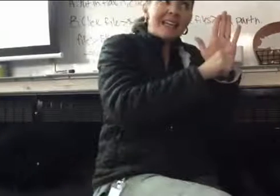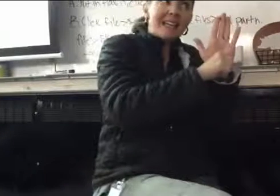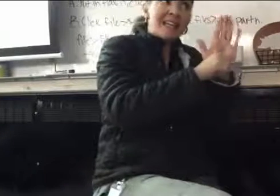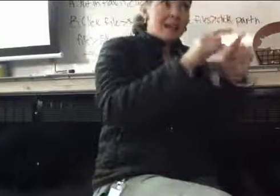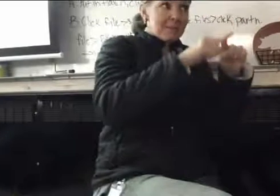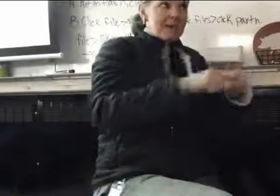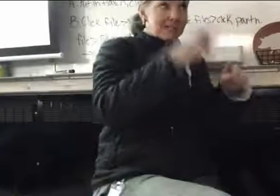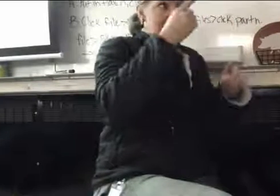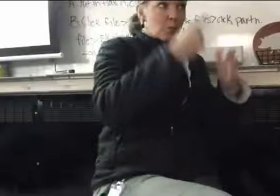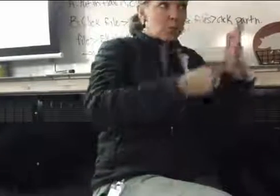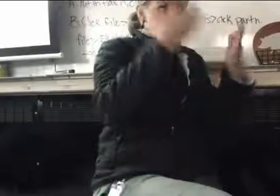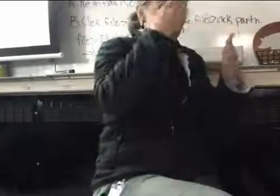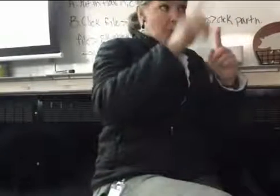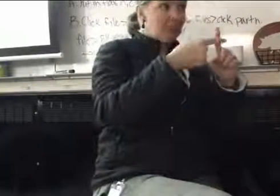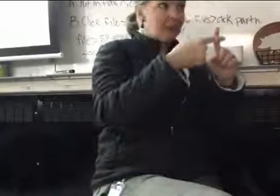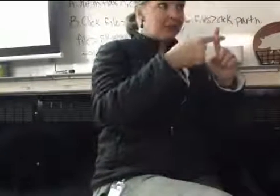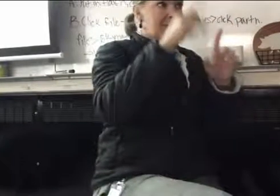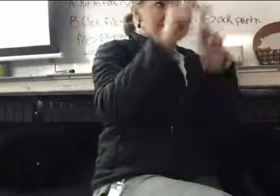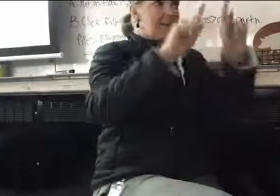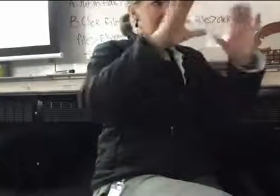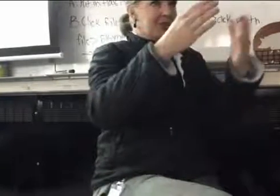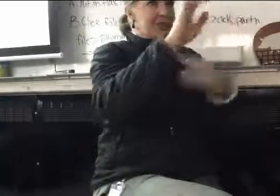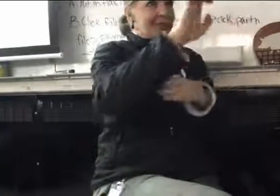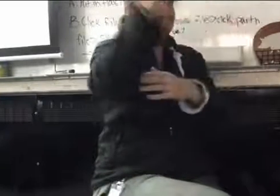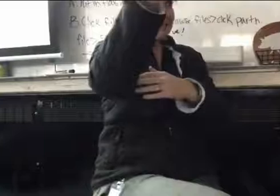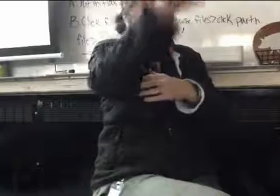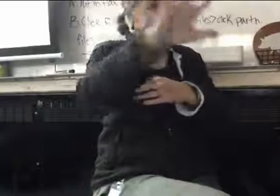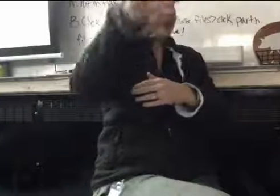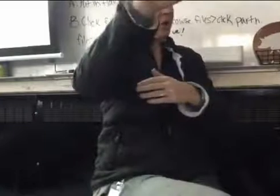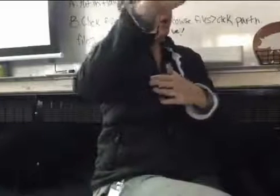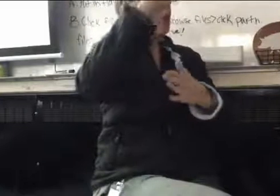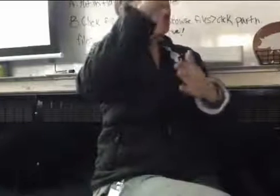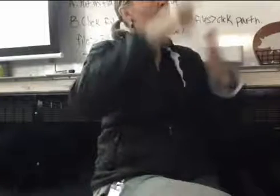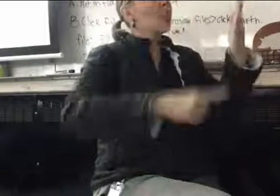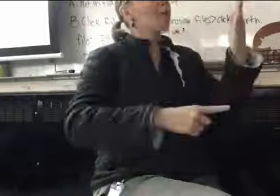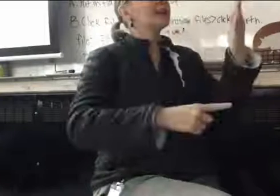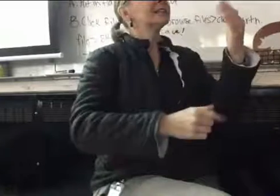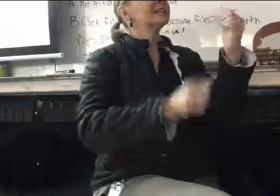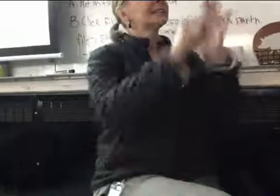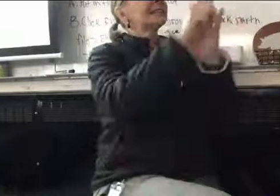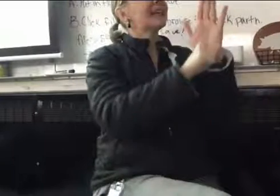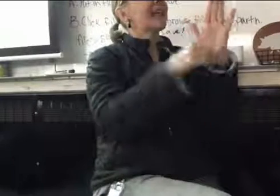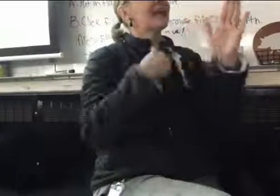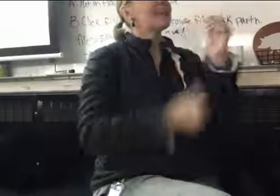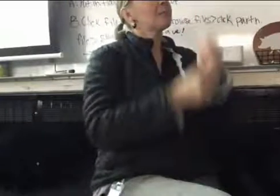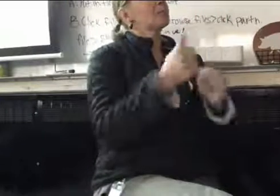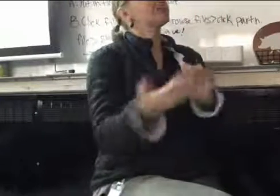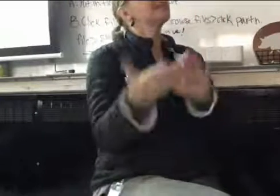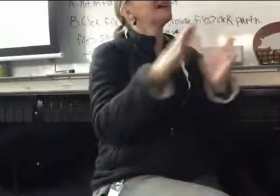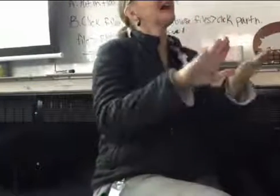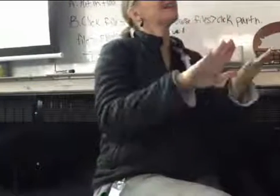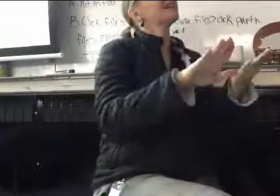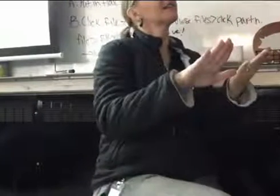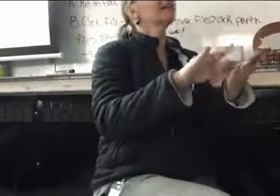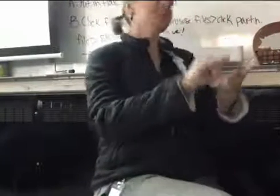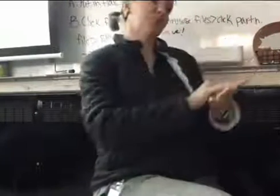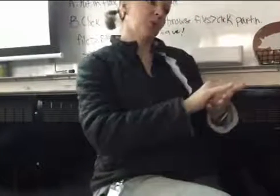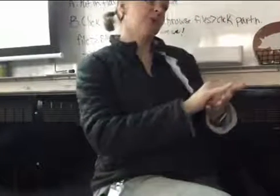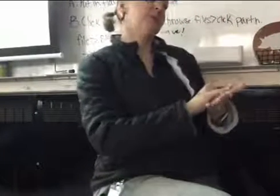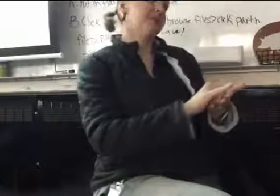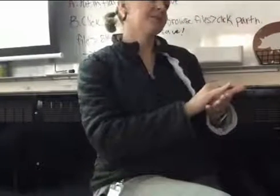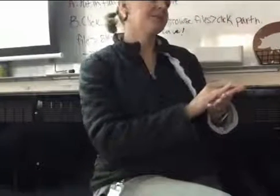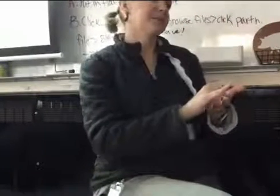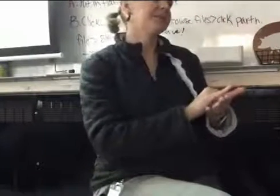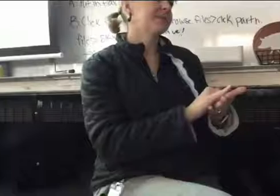about population of the East Coast, what state had the most amount of death in the Civil War? New York. That's right.